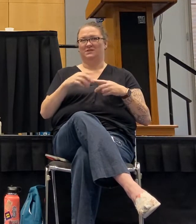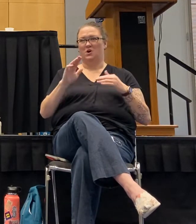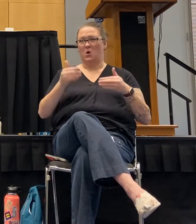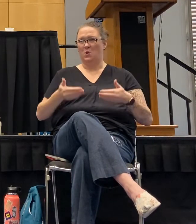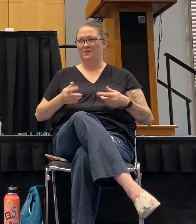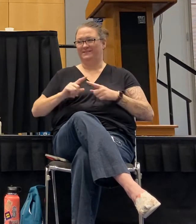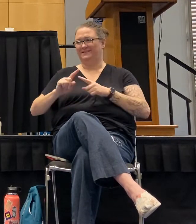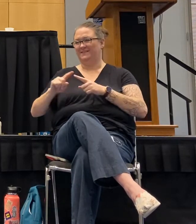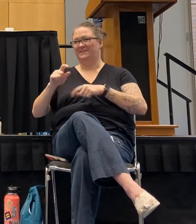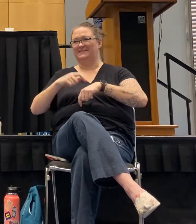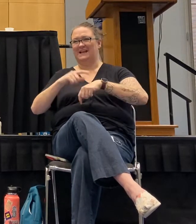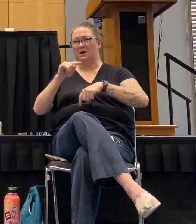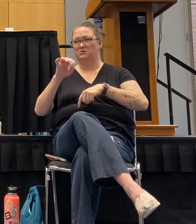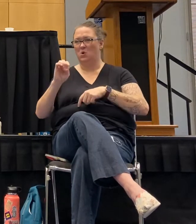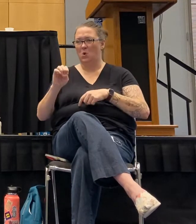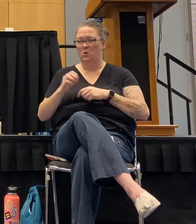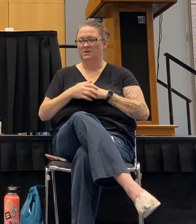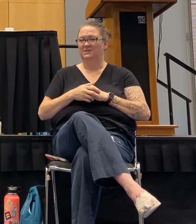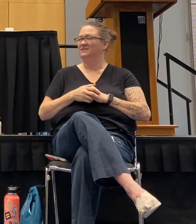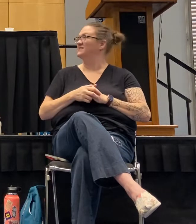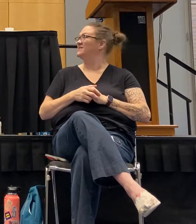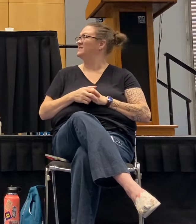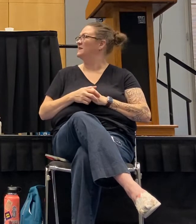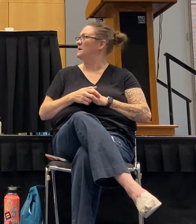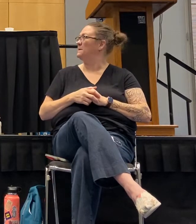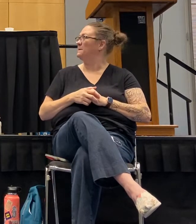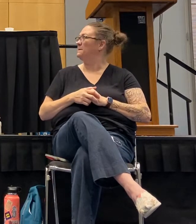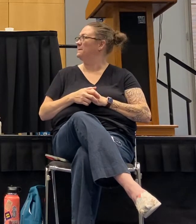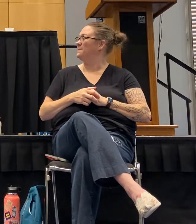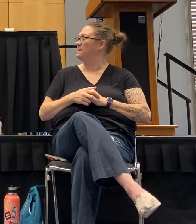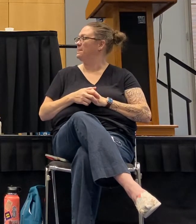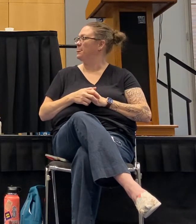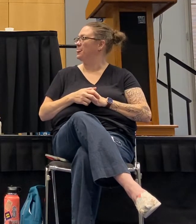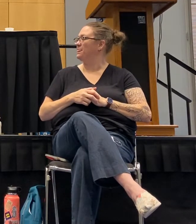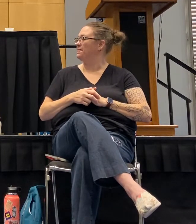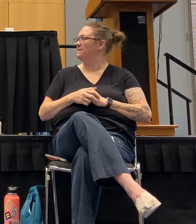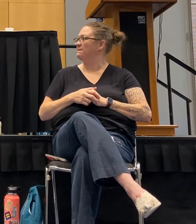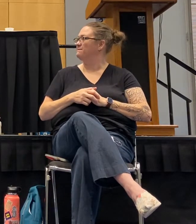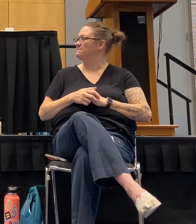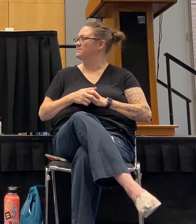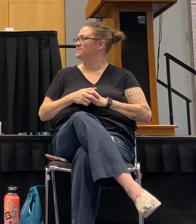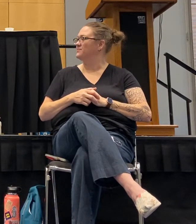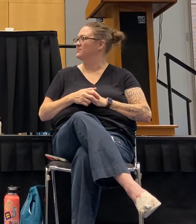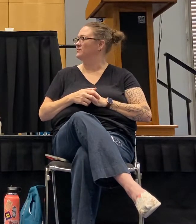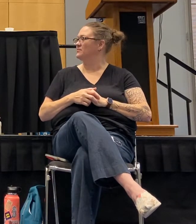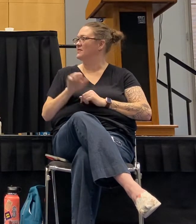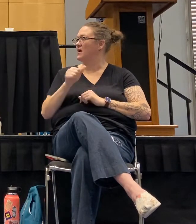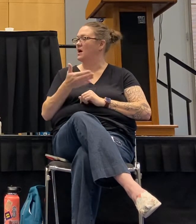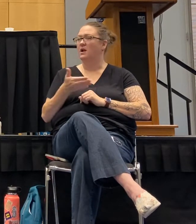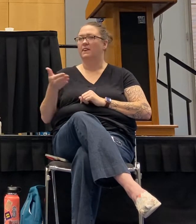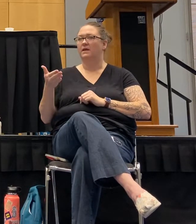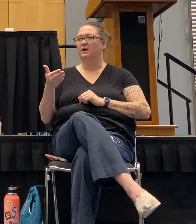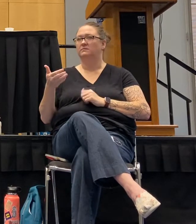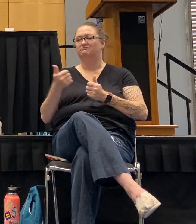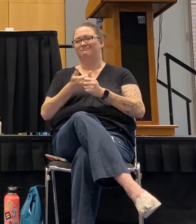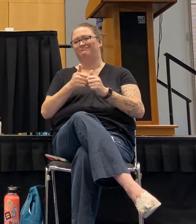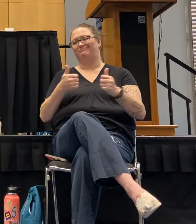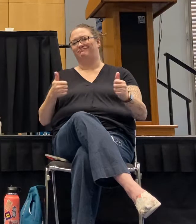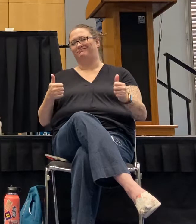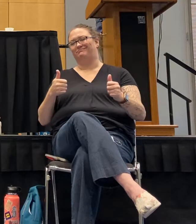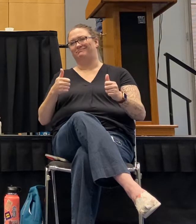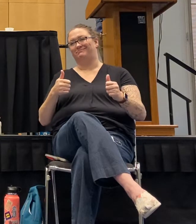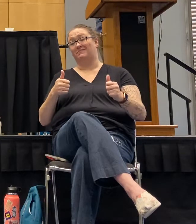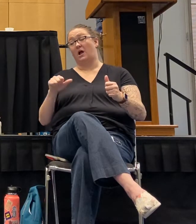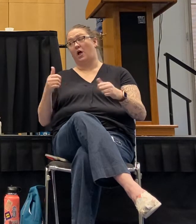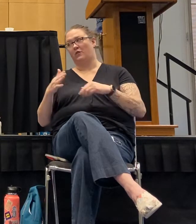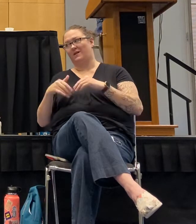time zones and etc. Another thing that also dissuade us from, besides not